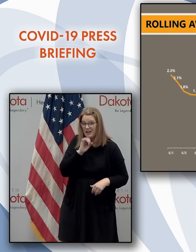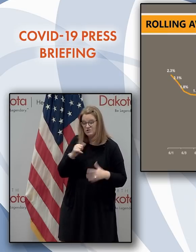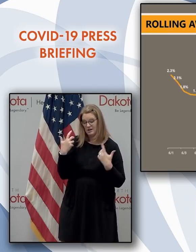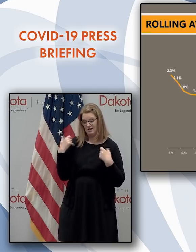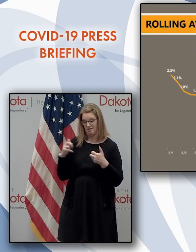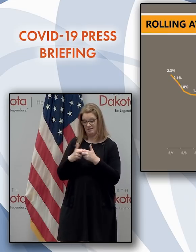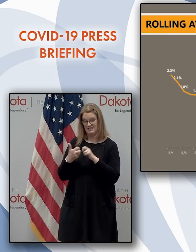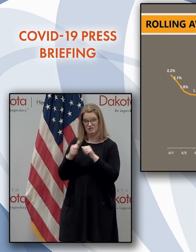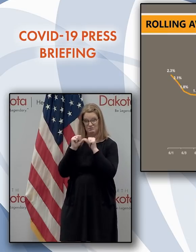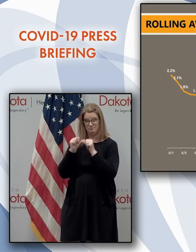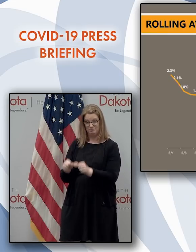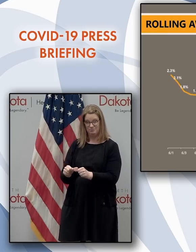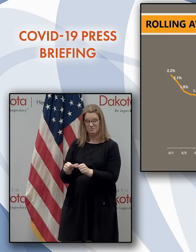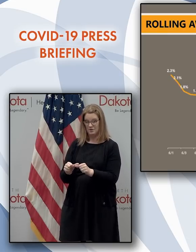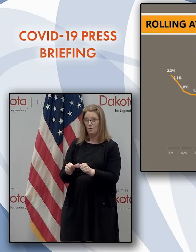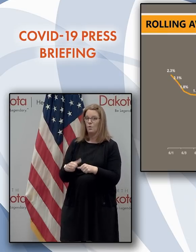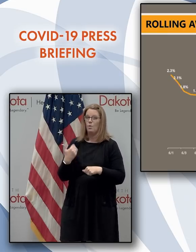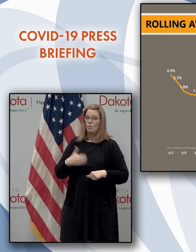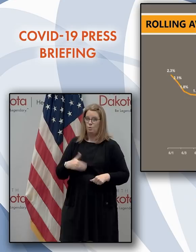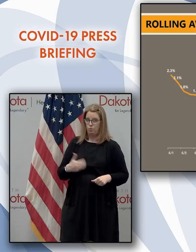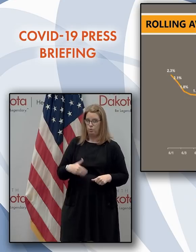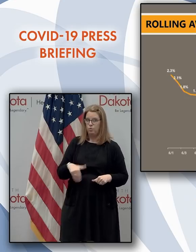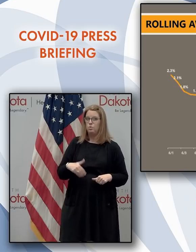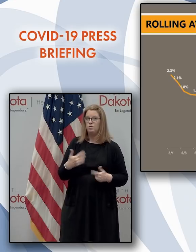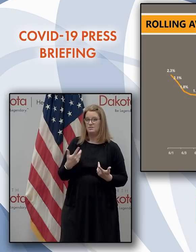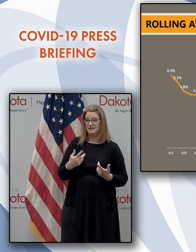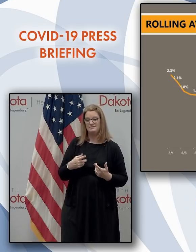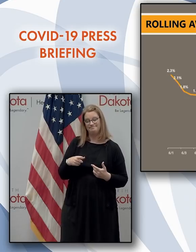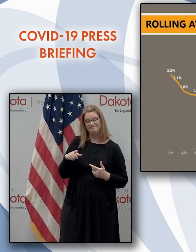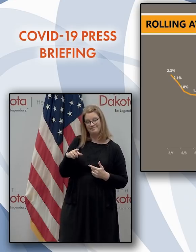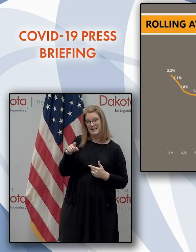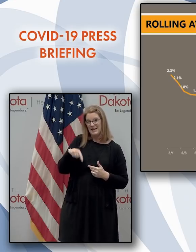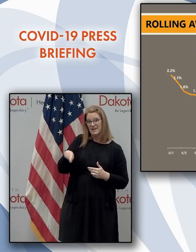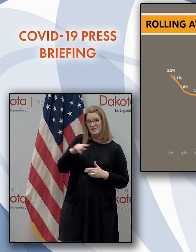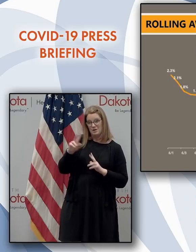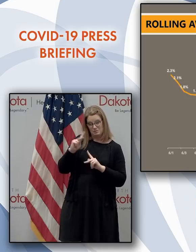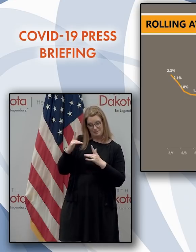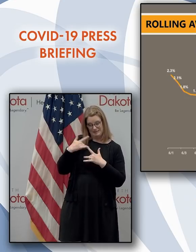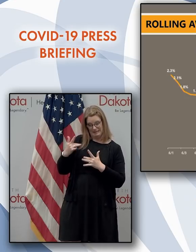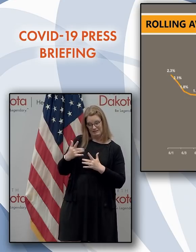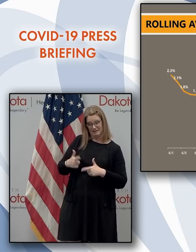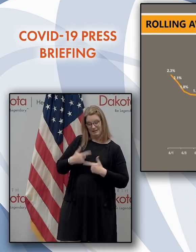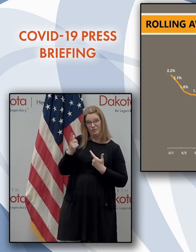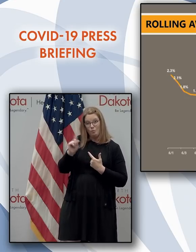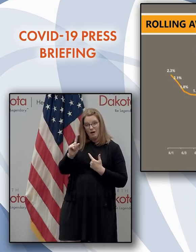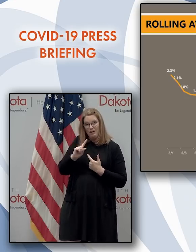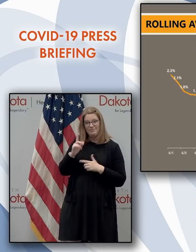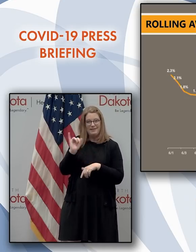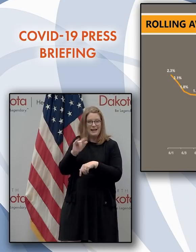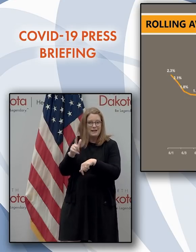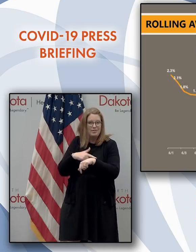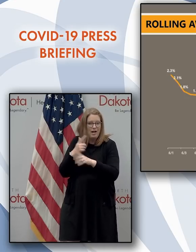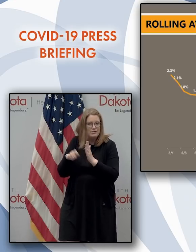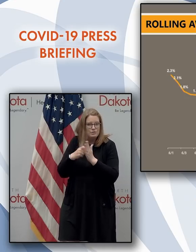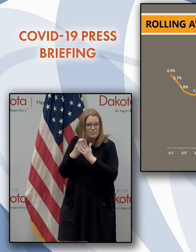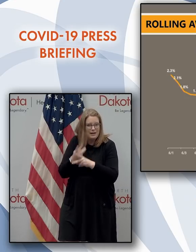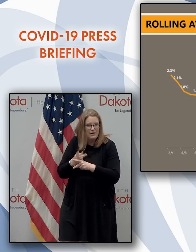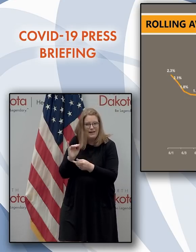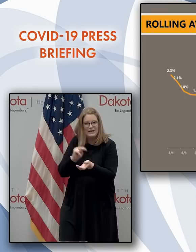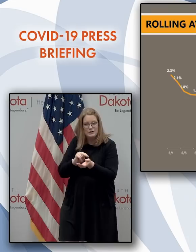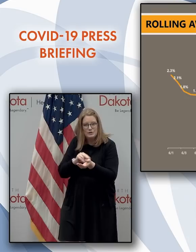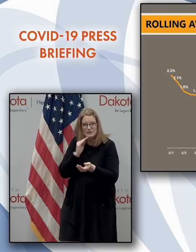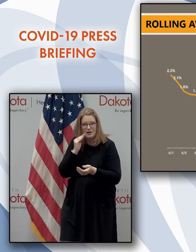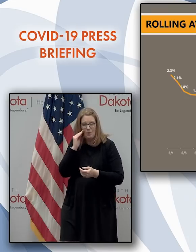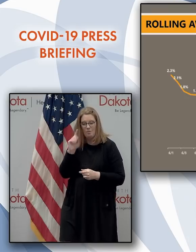underlying health conditions, and those folks often are found in long-term care settings. So again, only 15 of the 439 cases